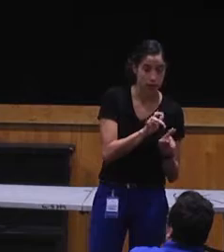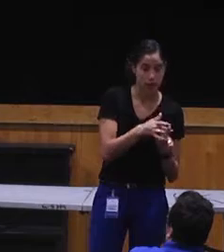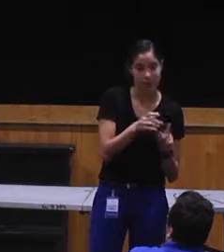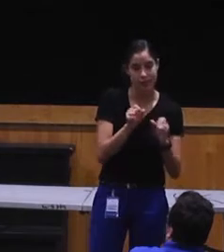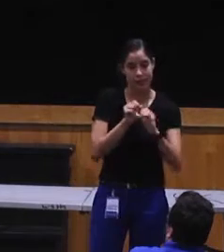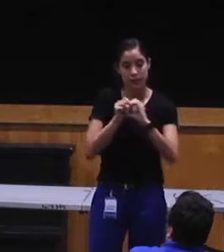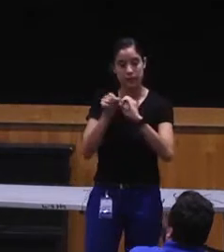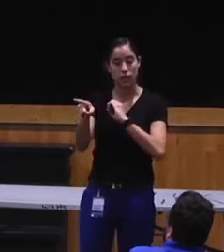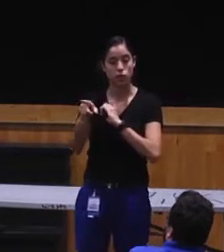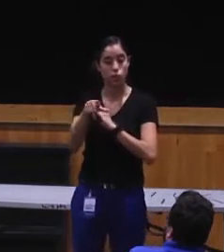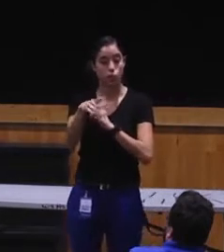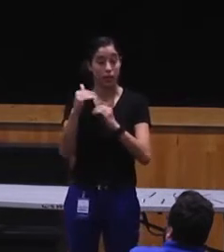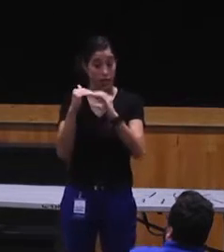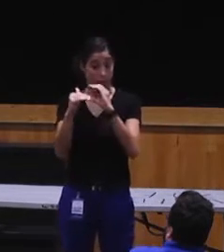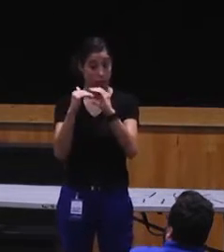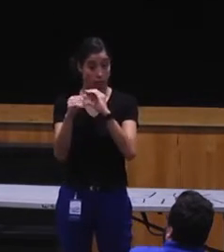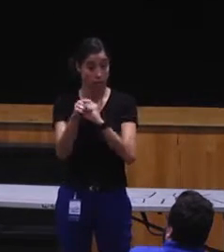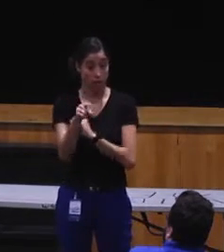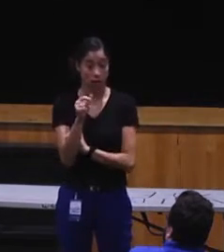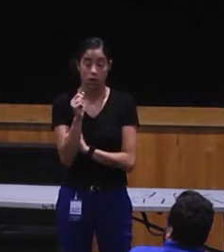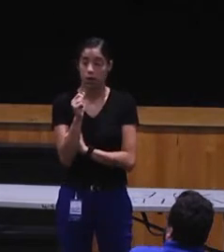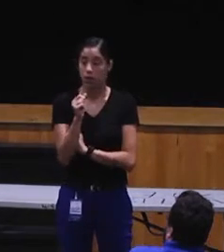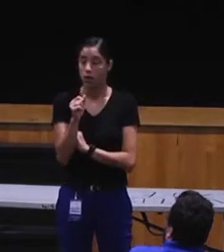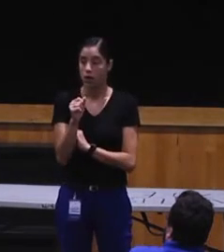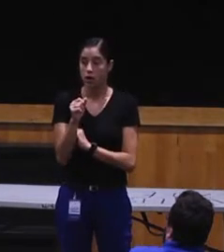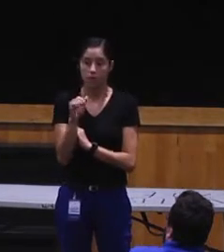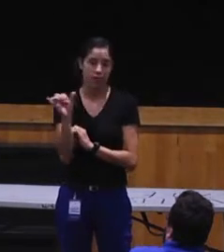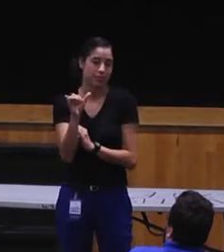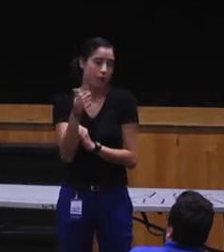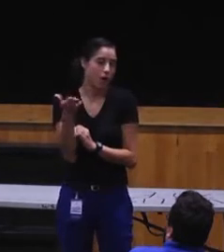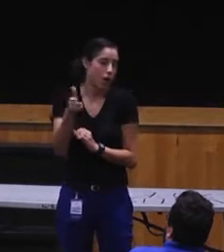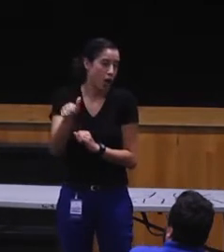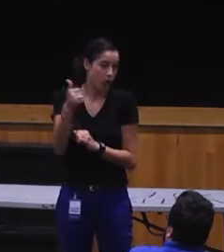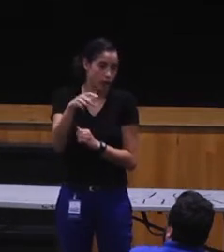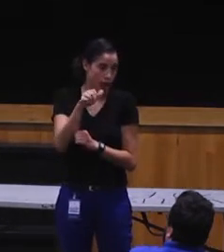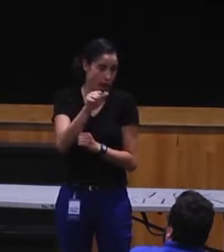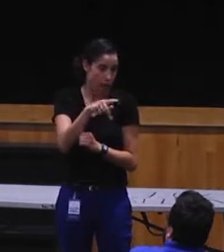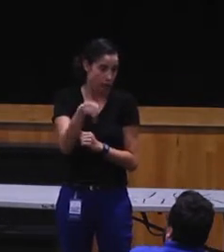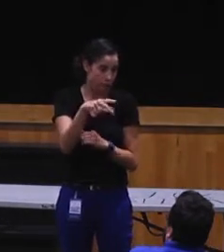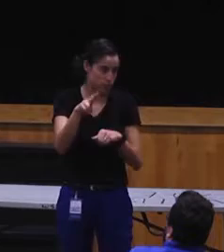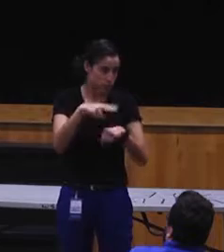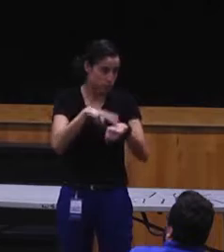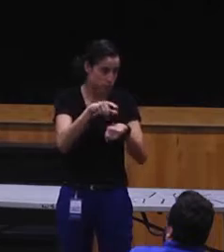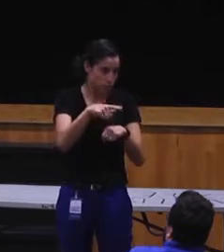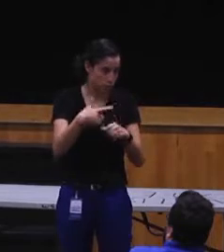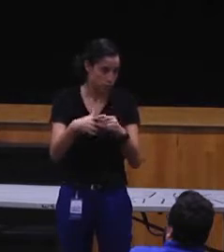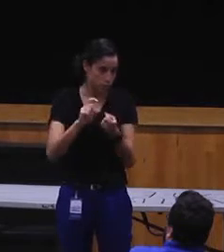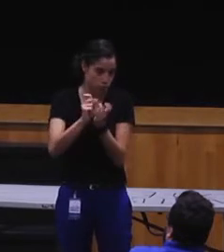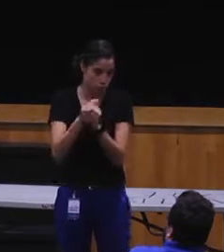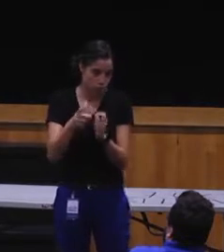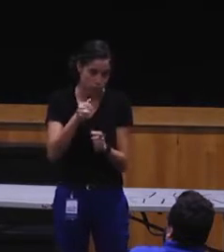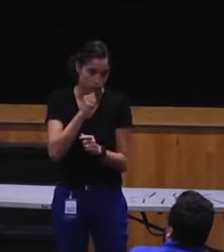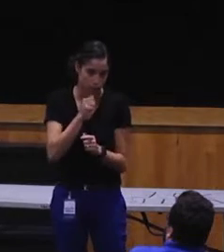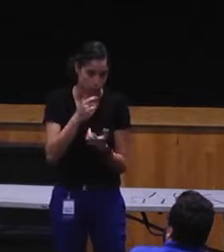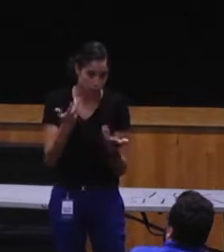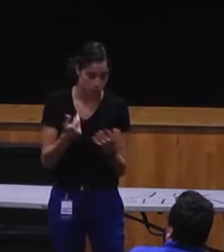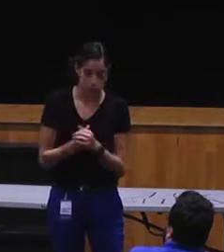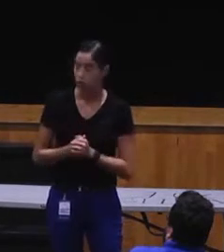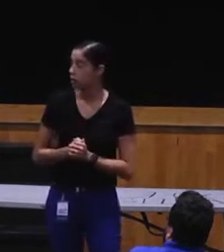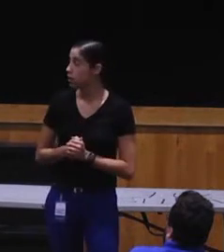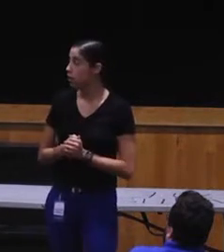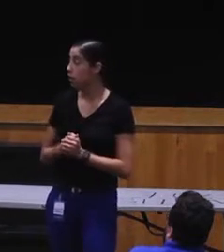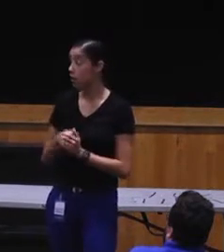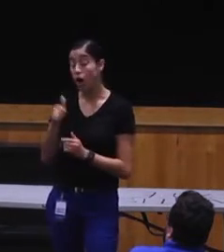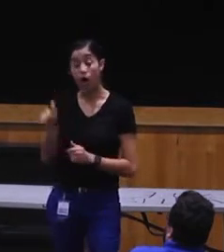sends you an email. Just like every other application where you forget your password, then you're able to go in and change your password.